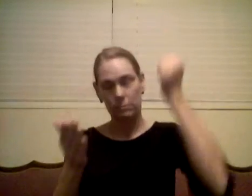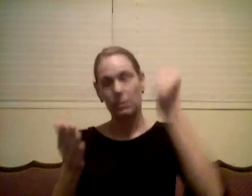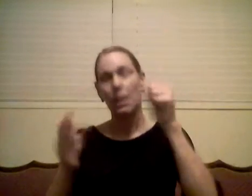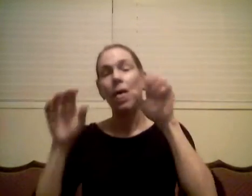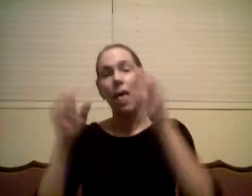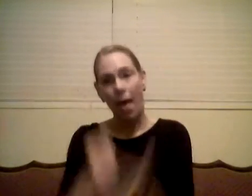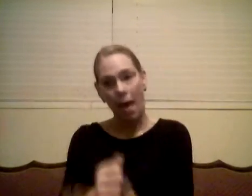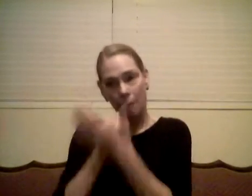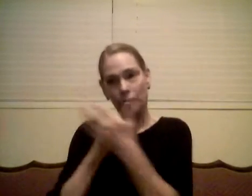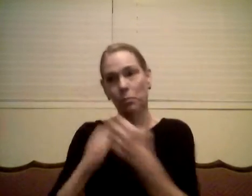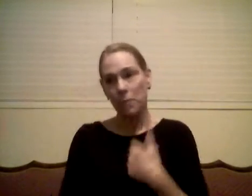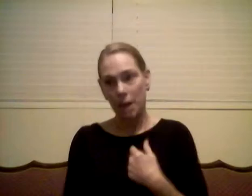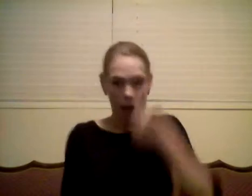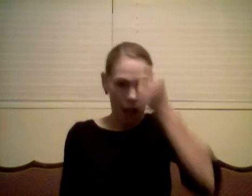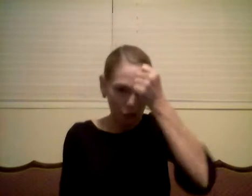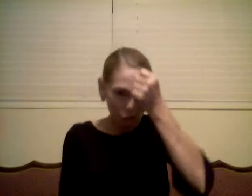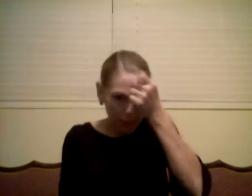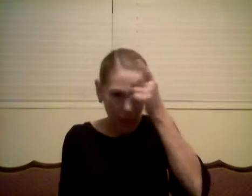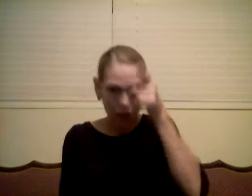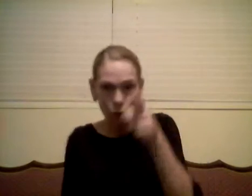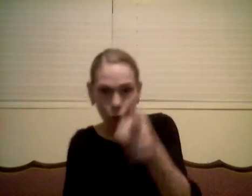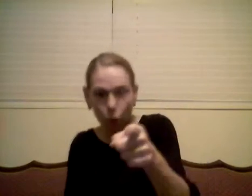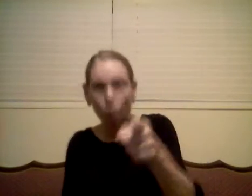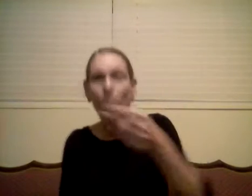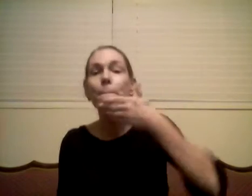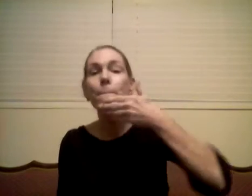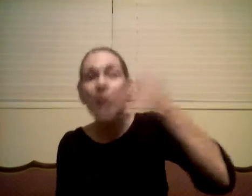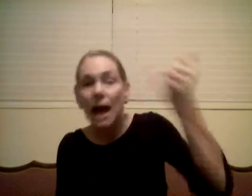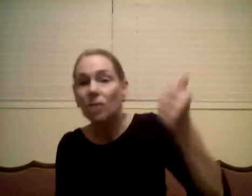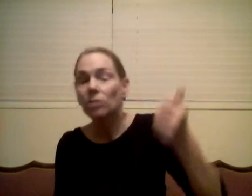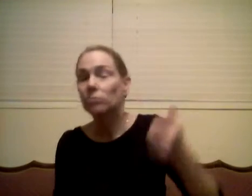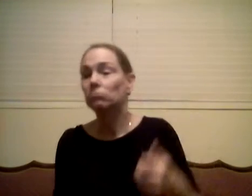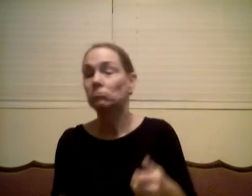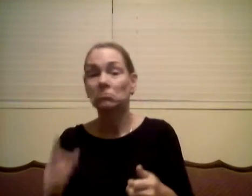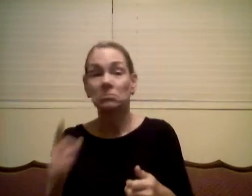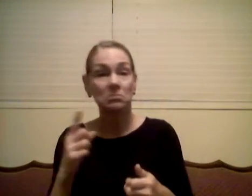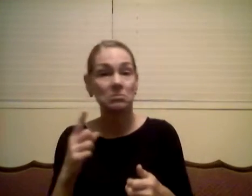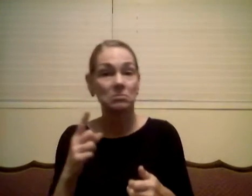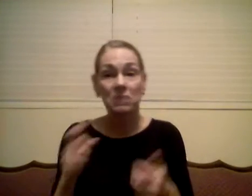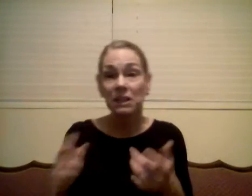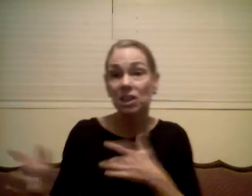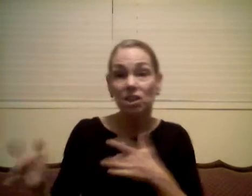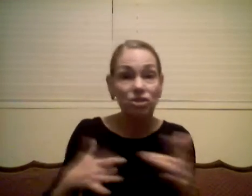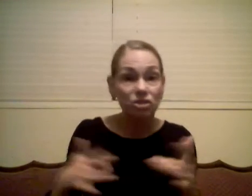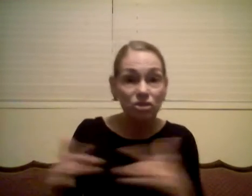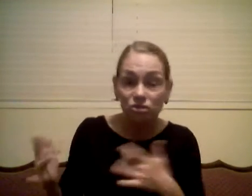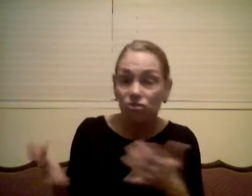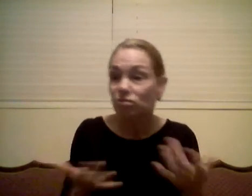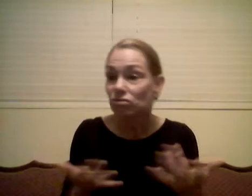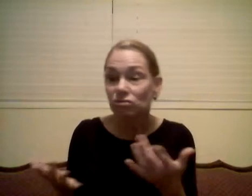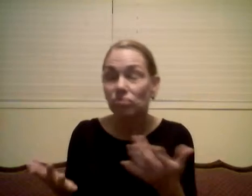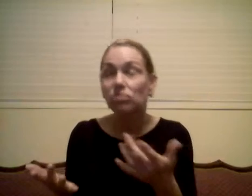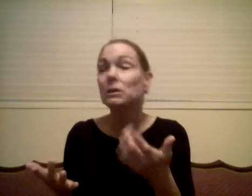this position. Are there any concerns that you have with what I shared with you today? Are there things that maybe I